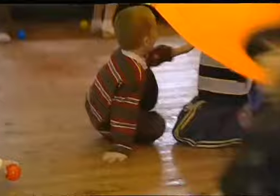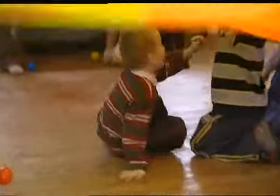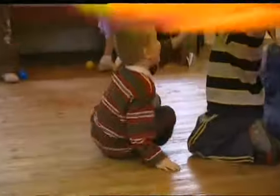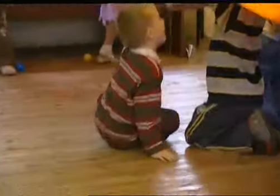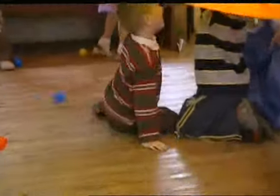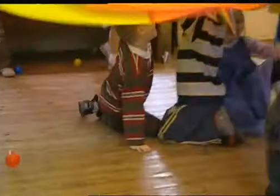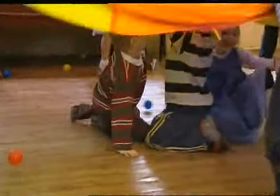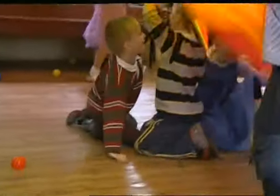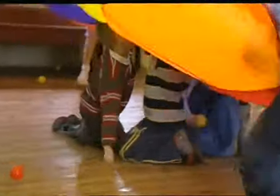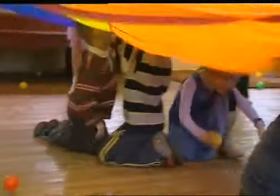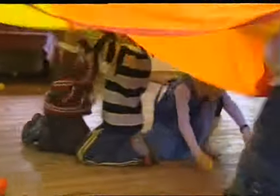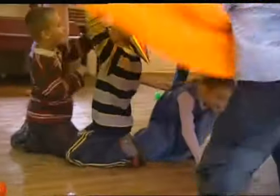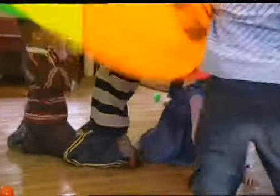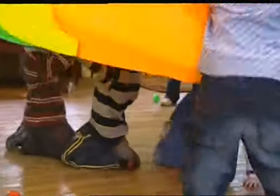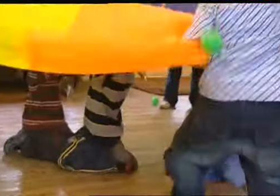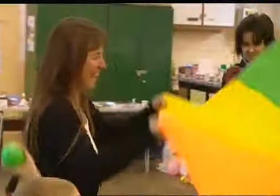Matthew and Connor are underneath the cloth.